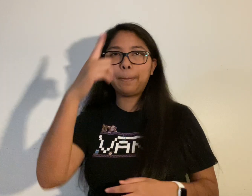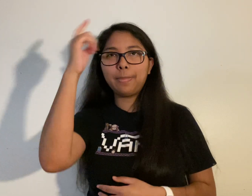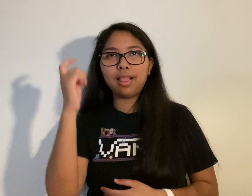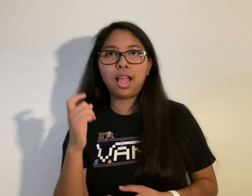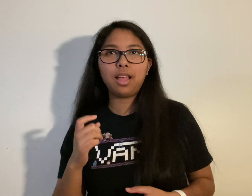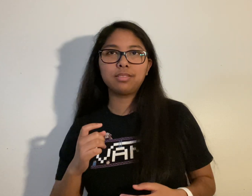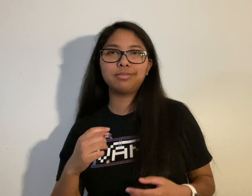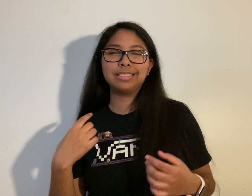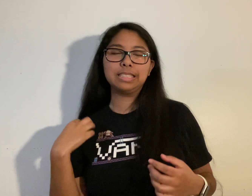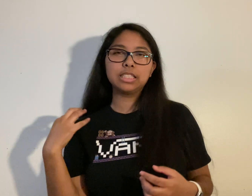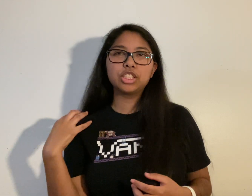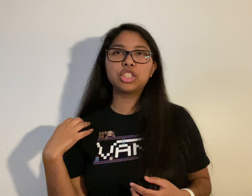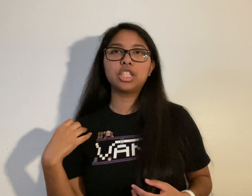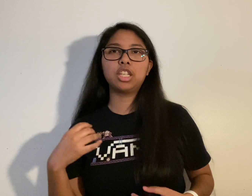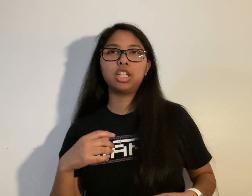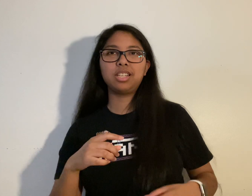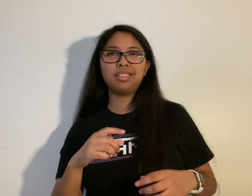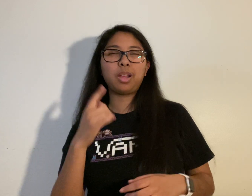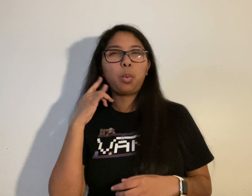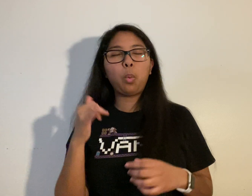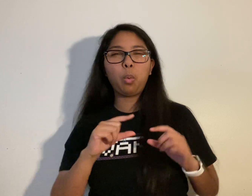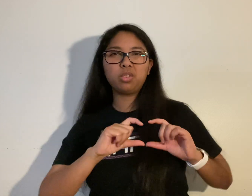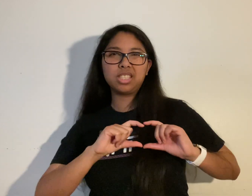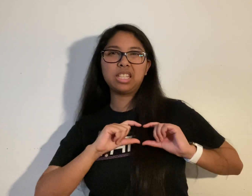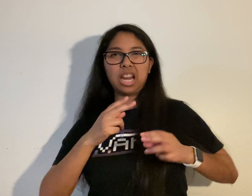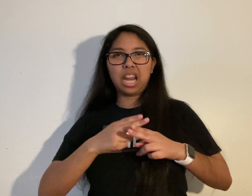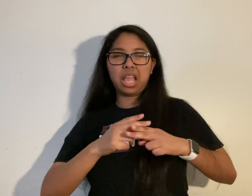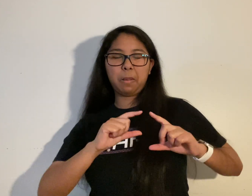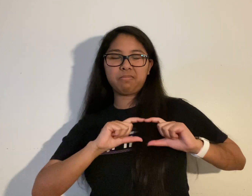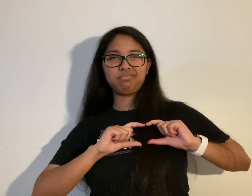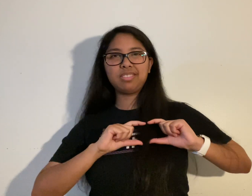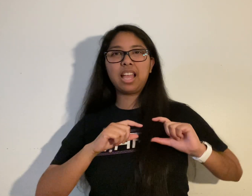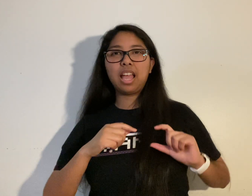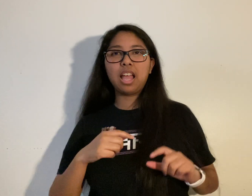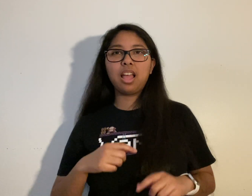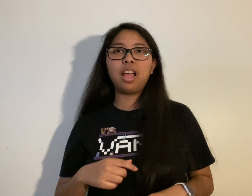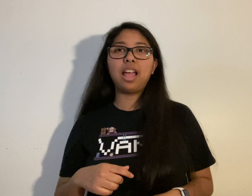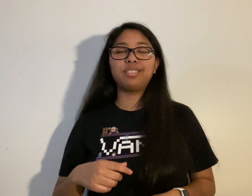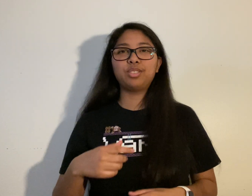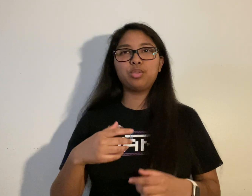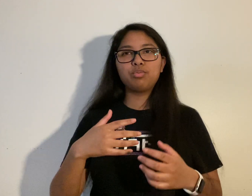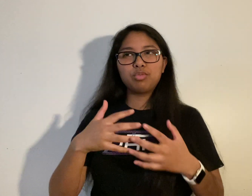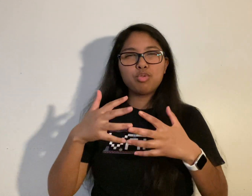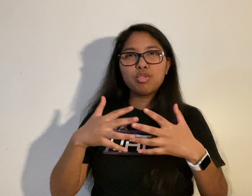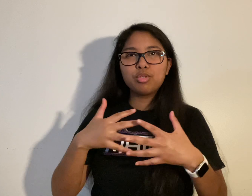tag dragging your shirt down, with your gray sweatpants and pink and white tennis shoes.